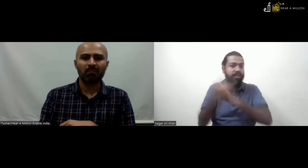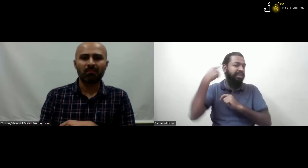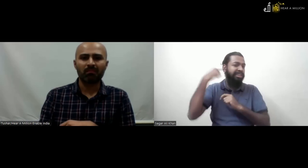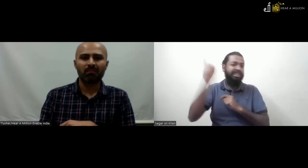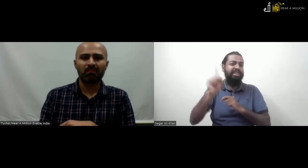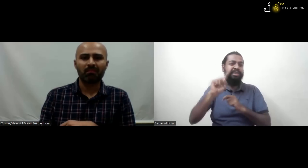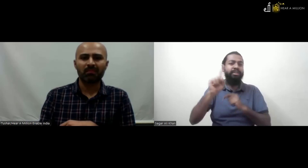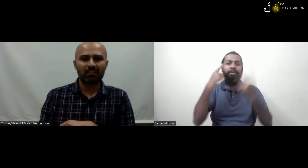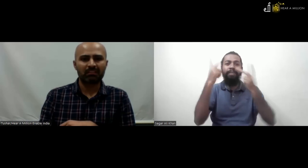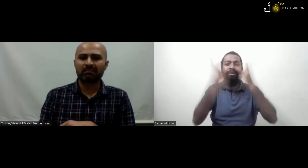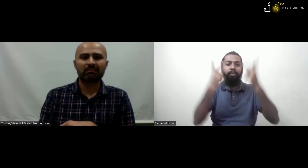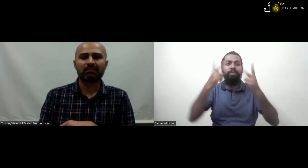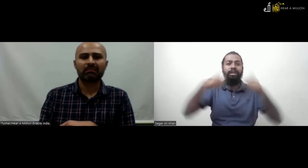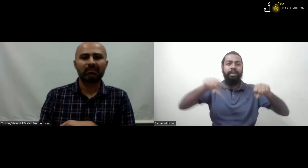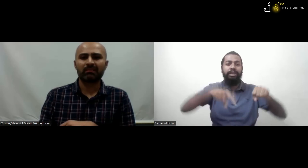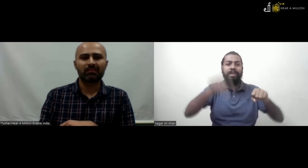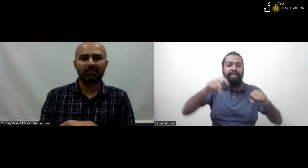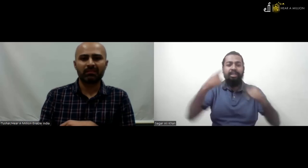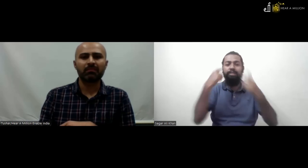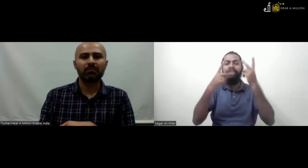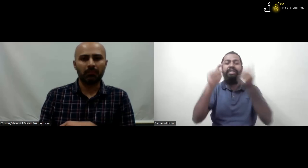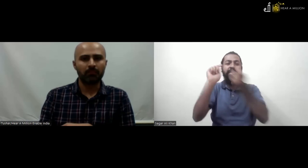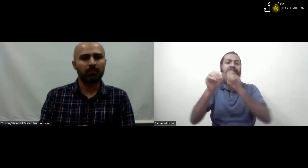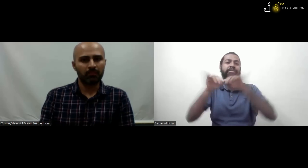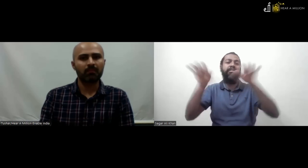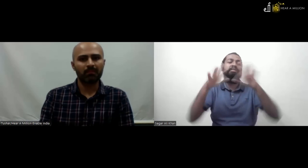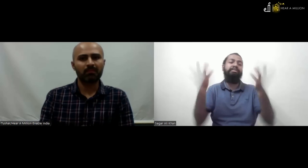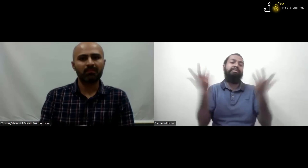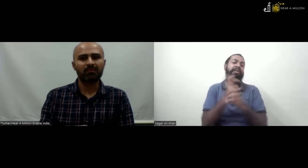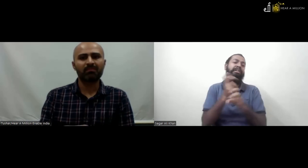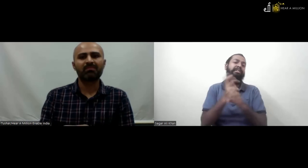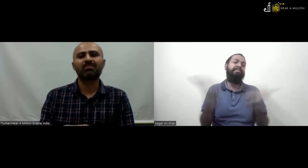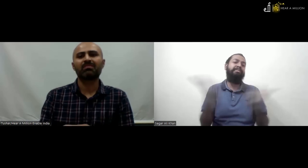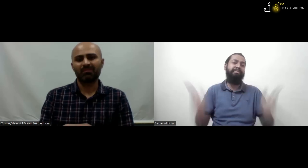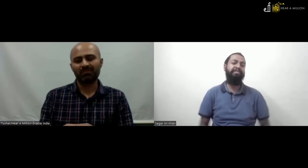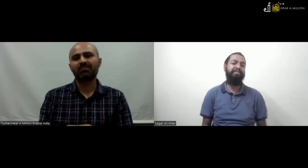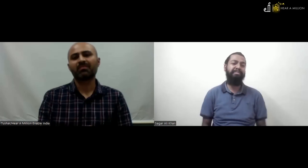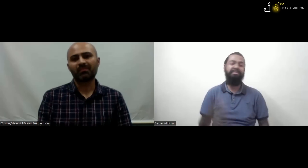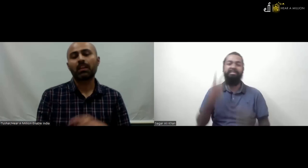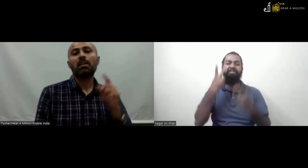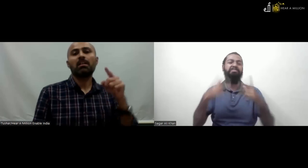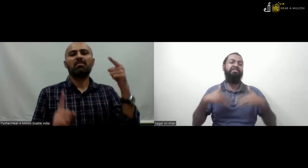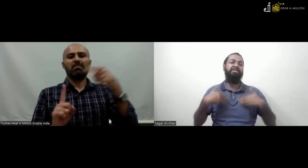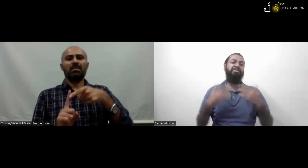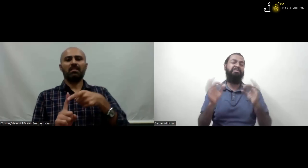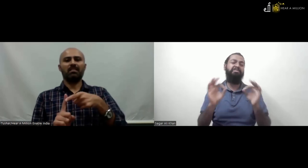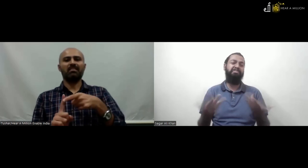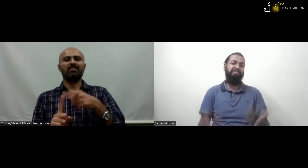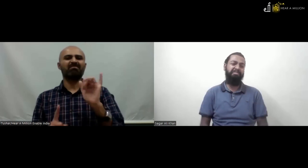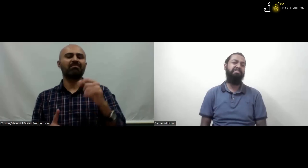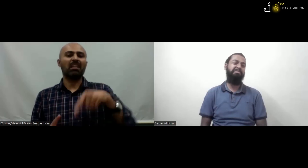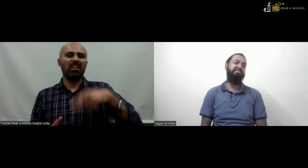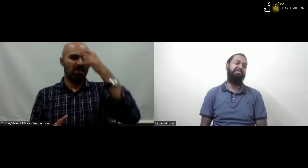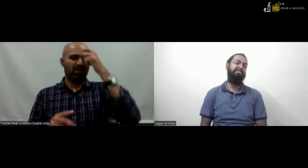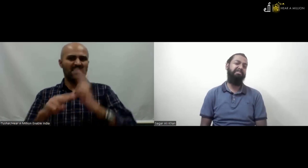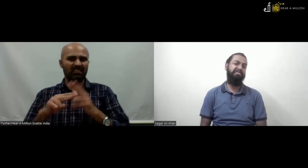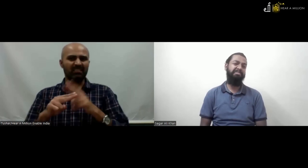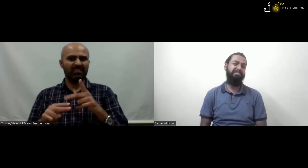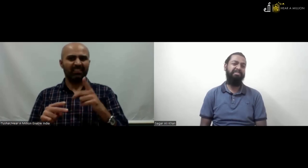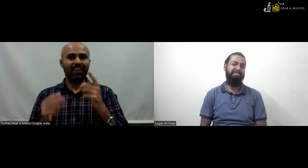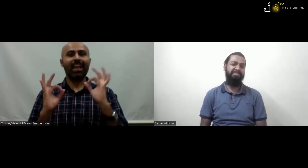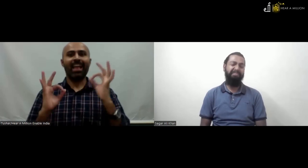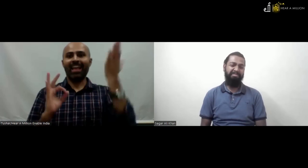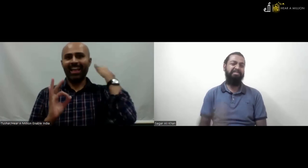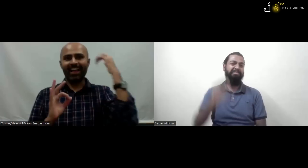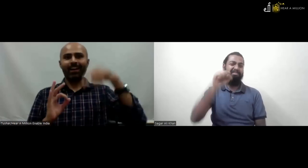drive, no problem. But then their thing is again focusing on the ability to hear. So it